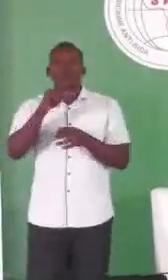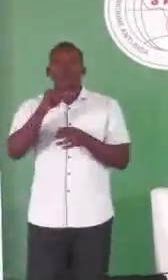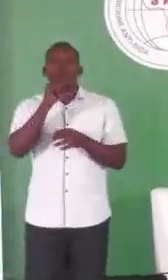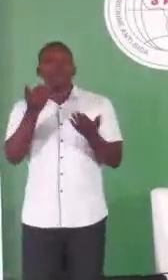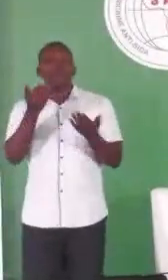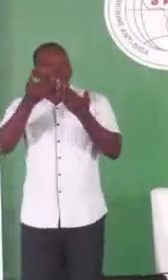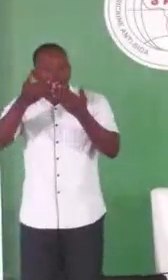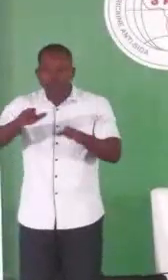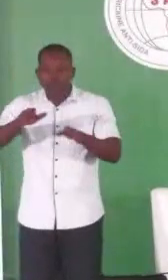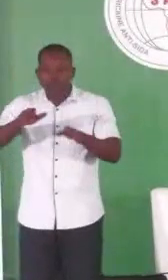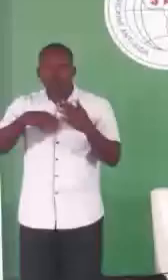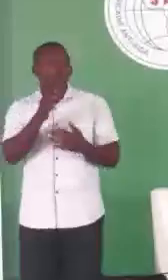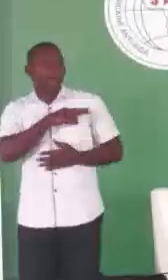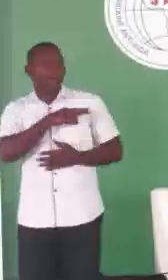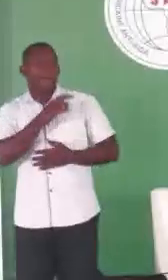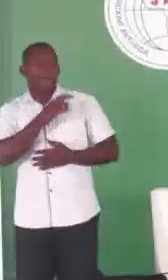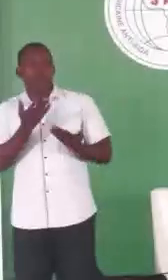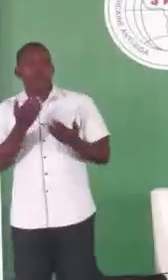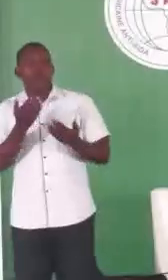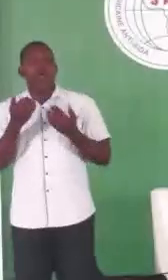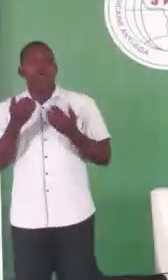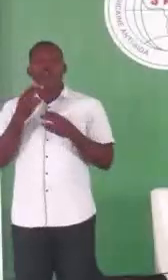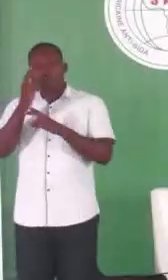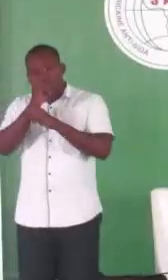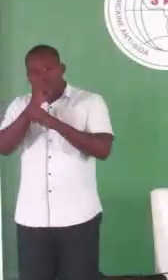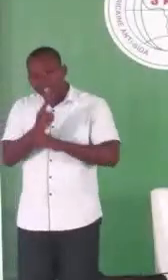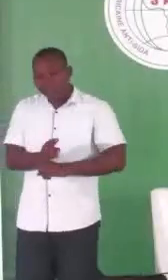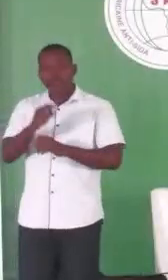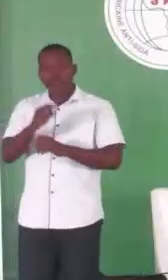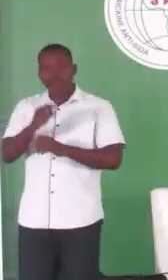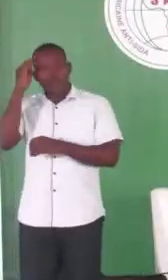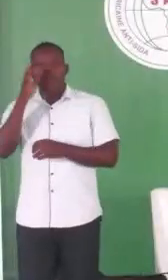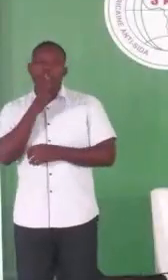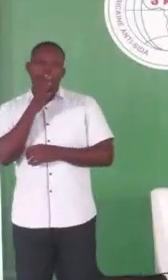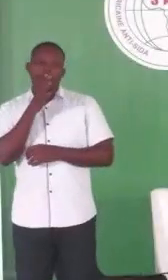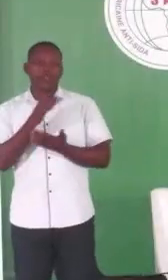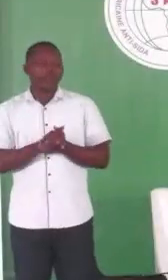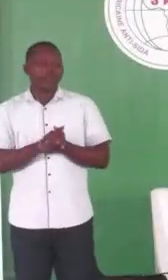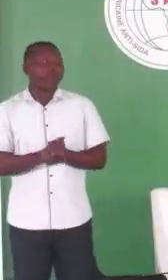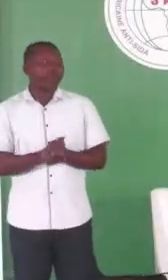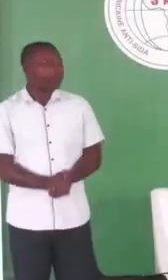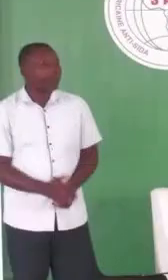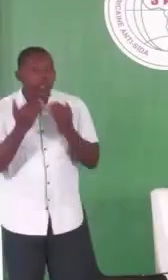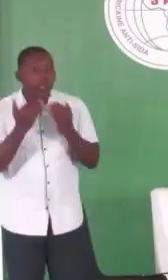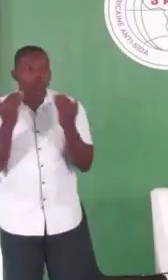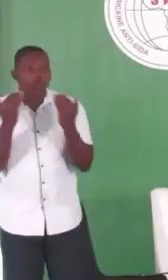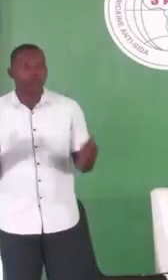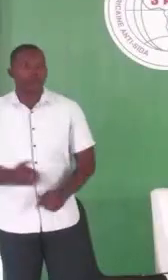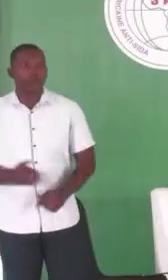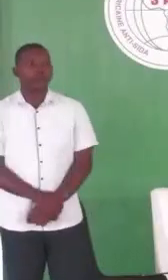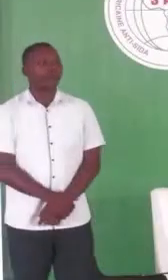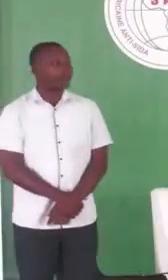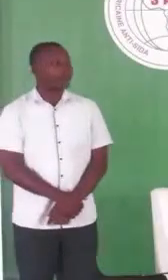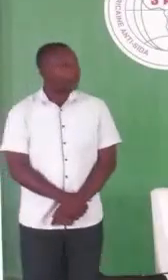and the benefits that we had from having mentor mothers, EID champions, and so forth. Thank you. Thank you